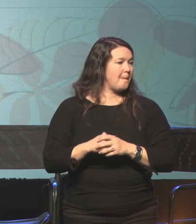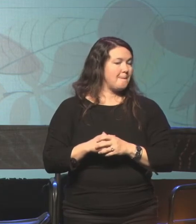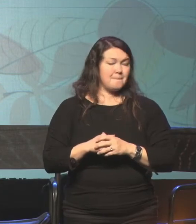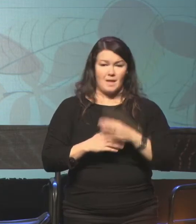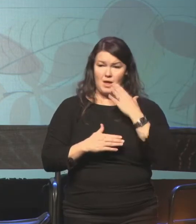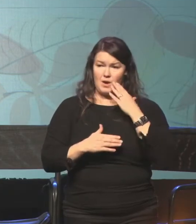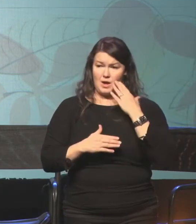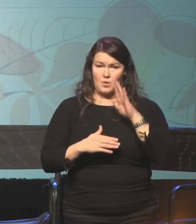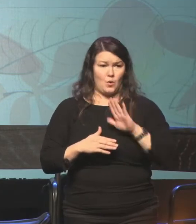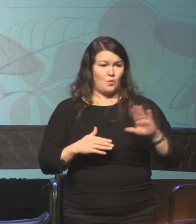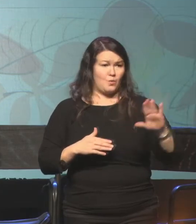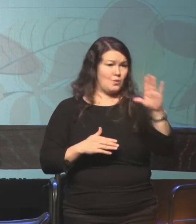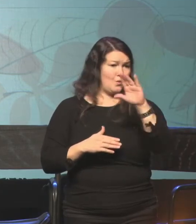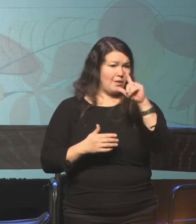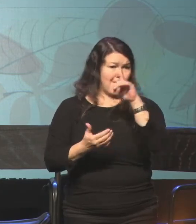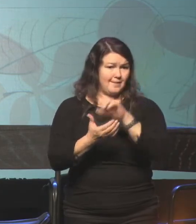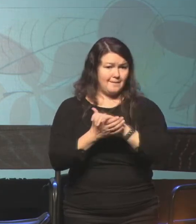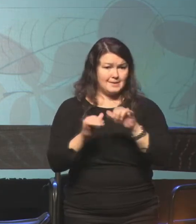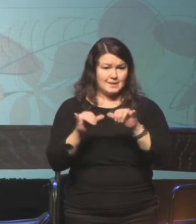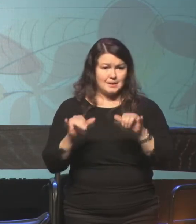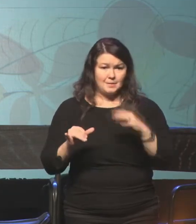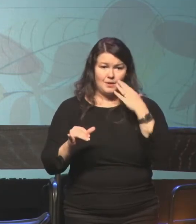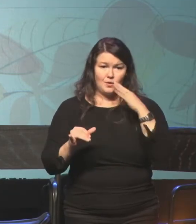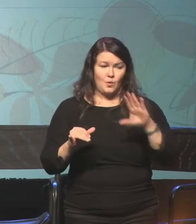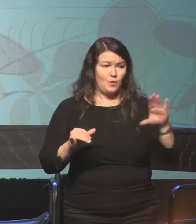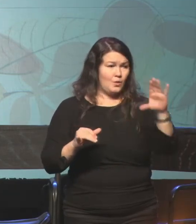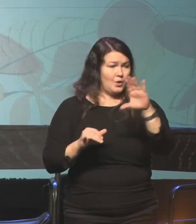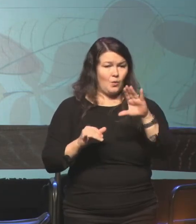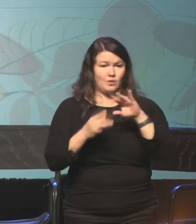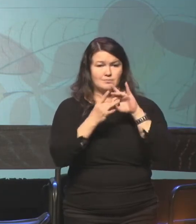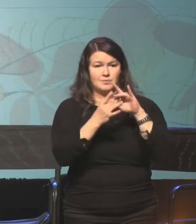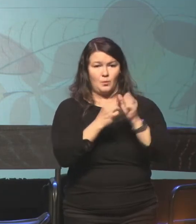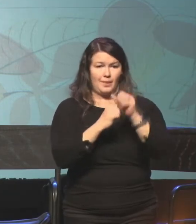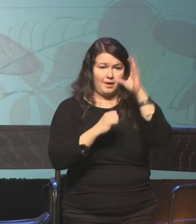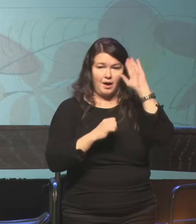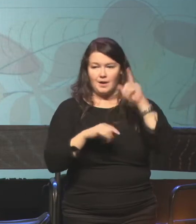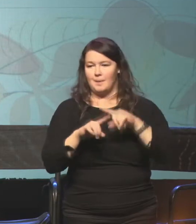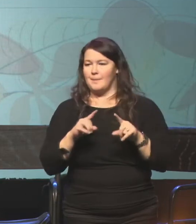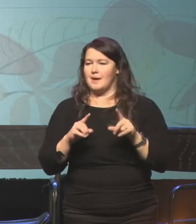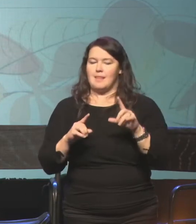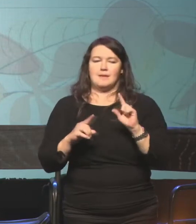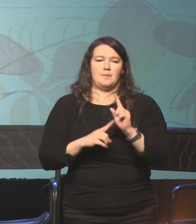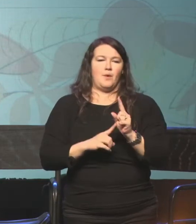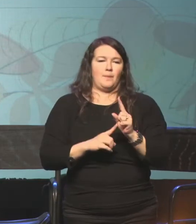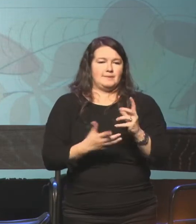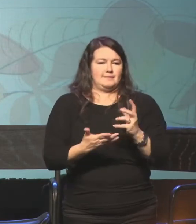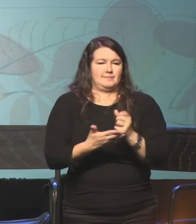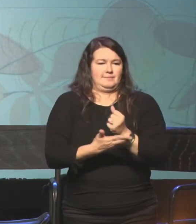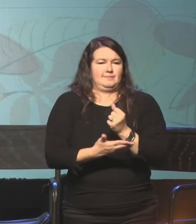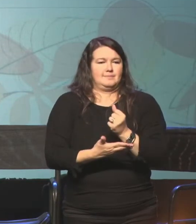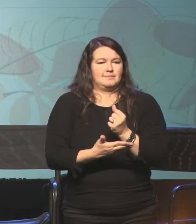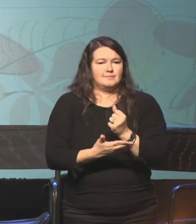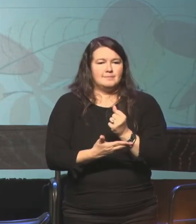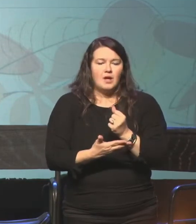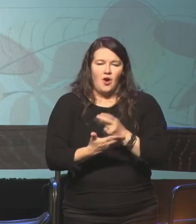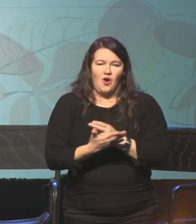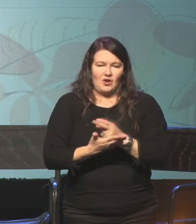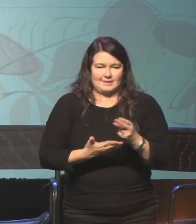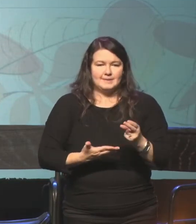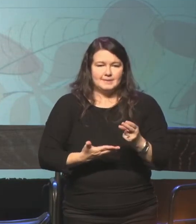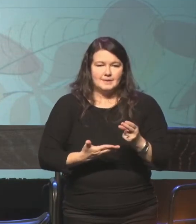your belief system. I don't know where you are in your understanding of God. But this is a moment to just bring that honesty. If you don't believe in God, if